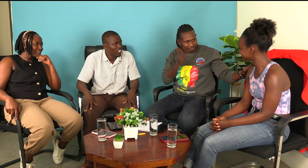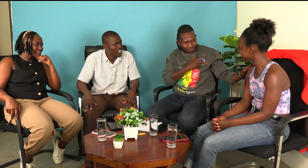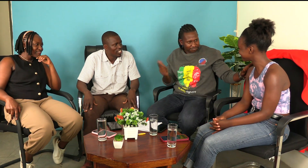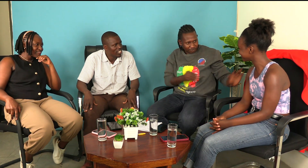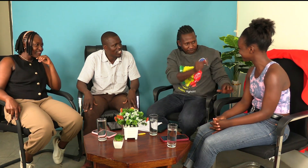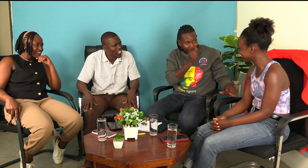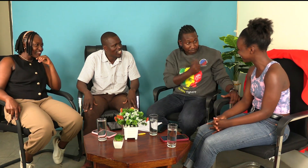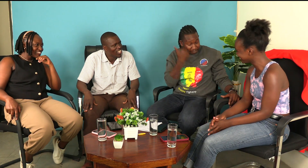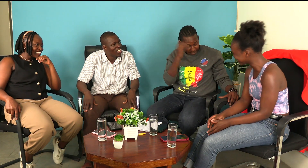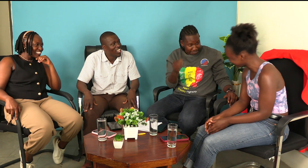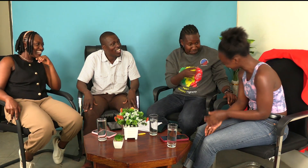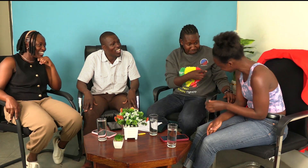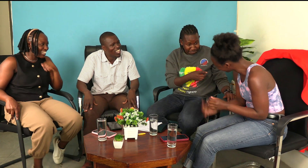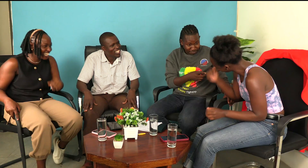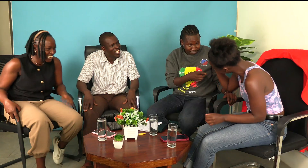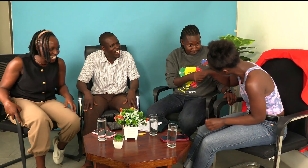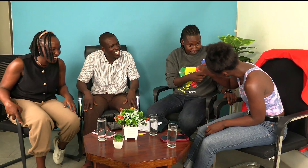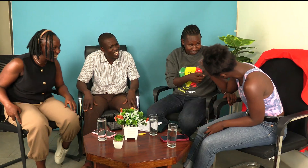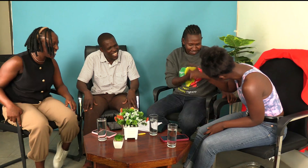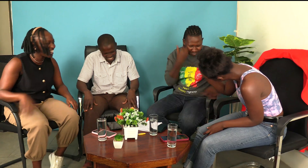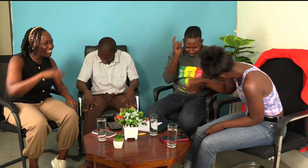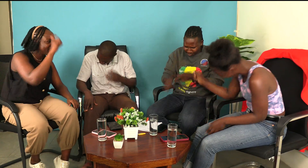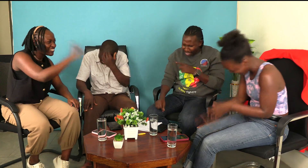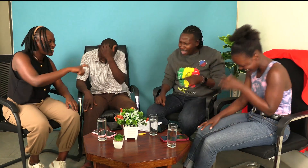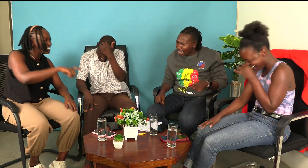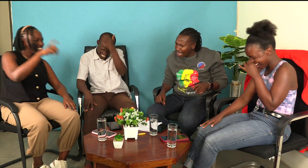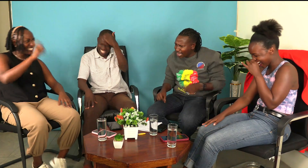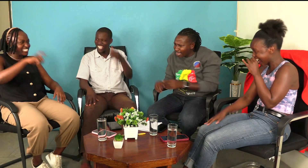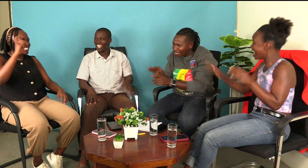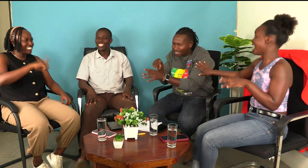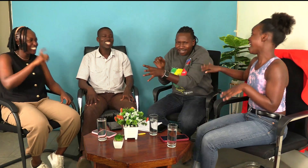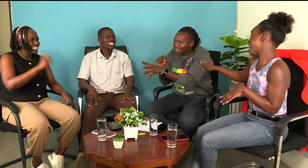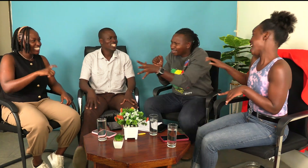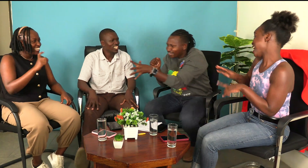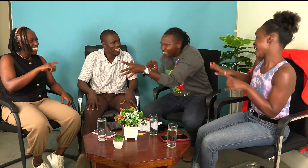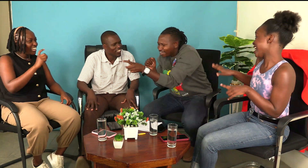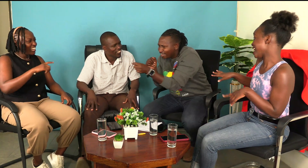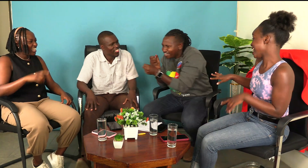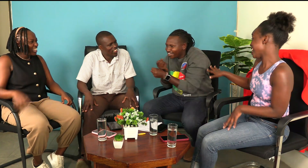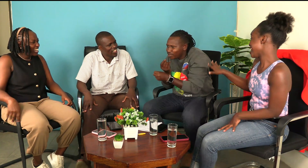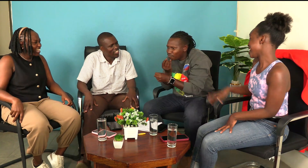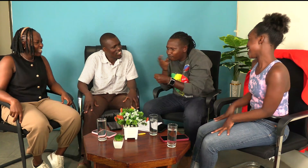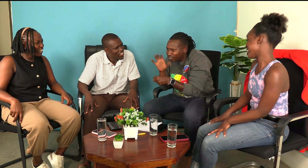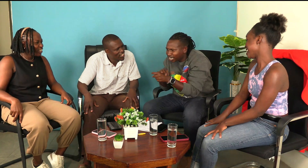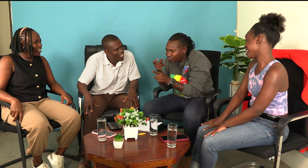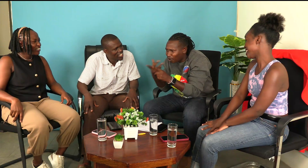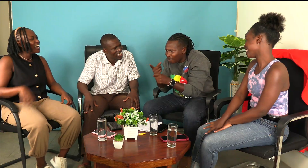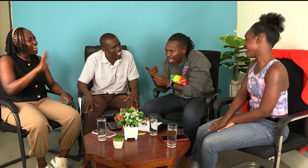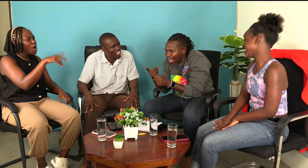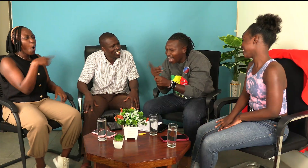Hey, Sheila. I heard that yesterday you had something with the comments. Yeah. Very quick, very quick. Yes, Then of I asked